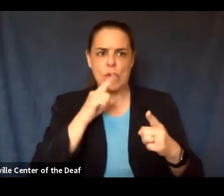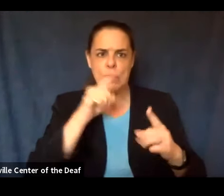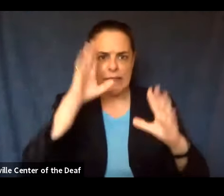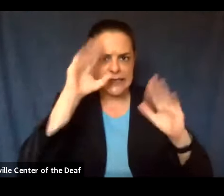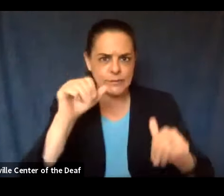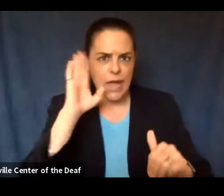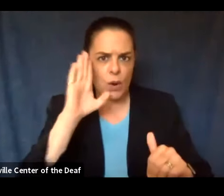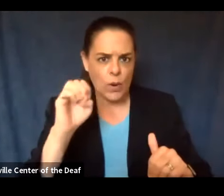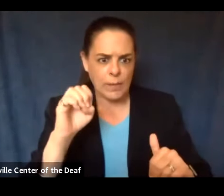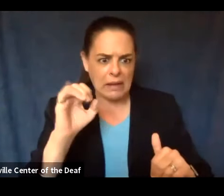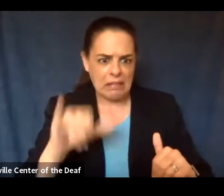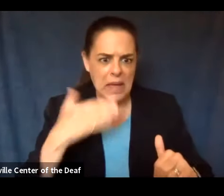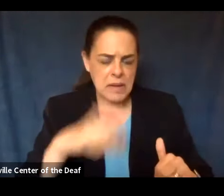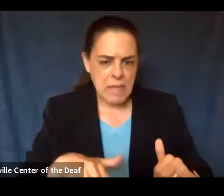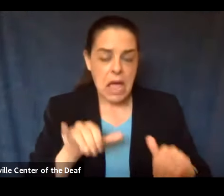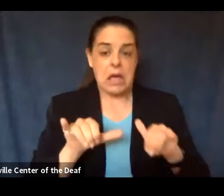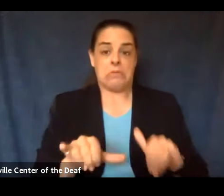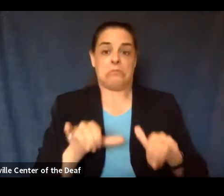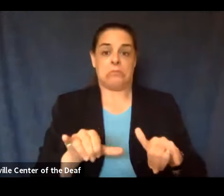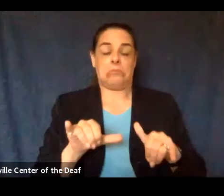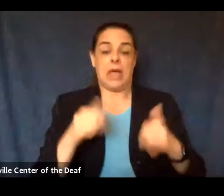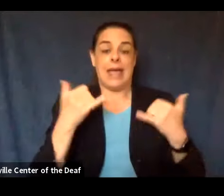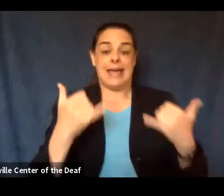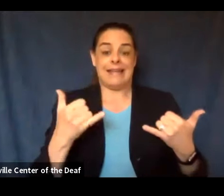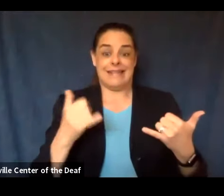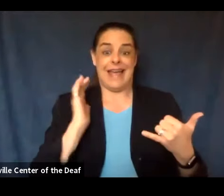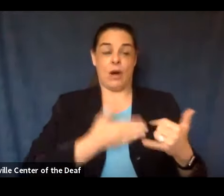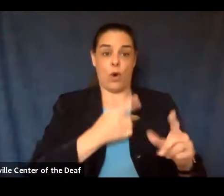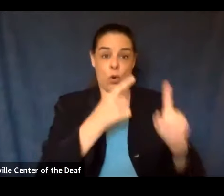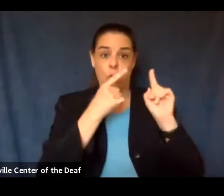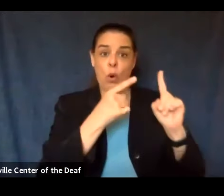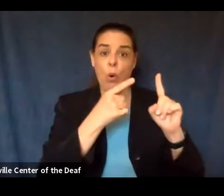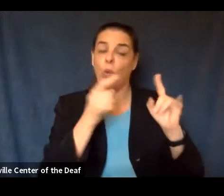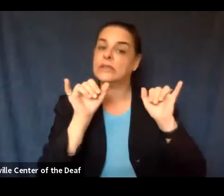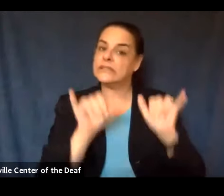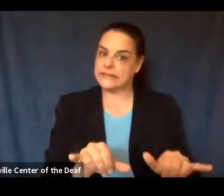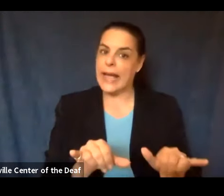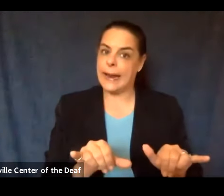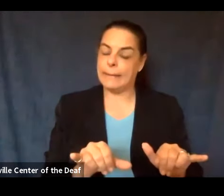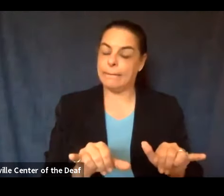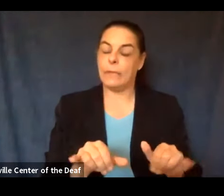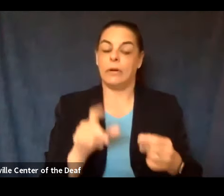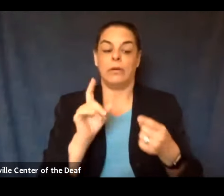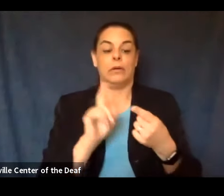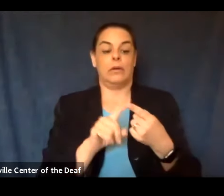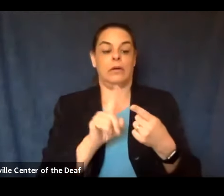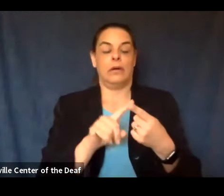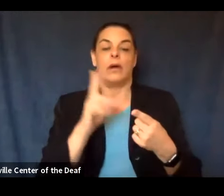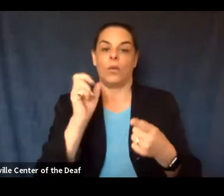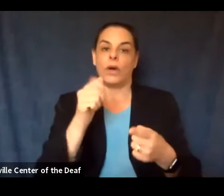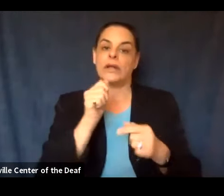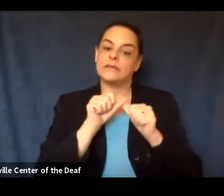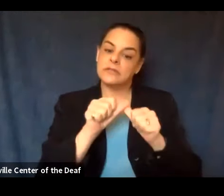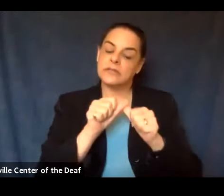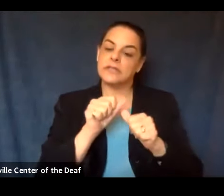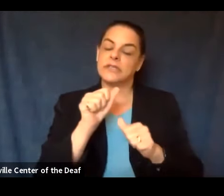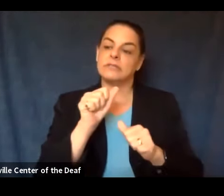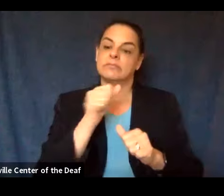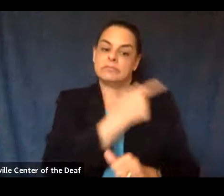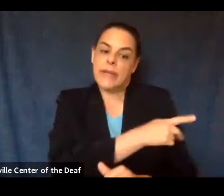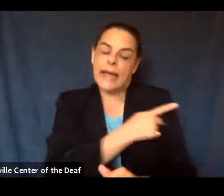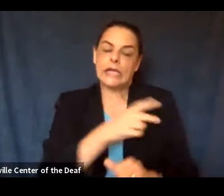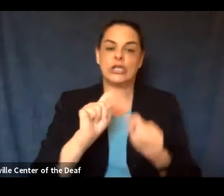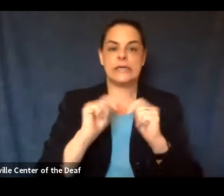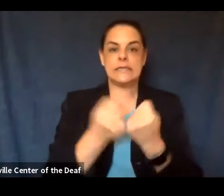community. Our goals have remained the same. One is to maintain patient and team member safety during